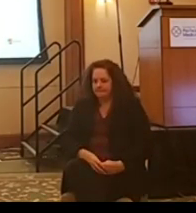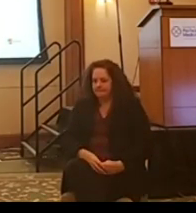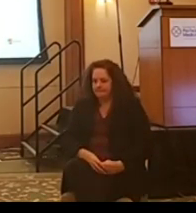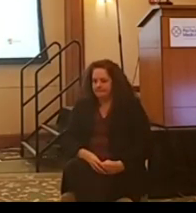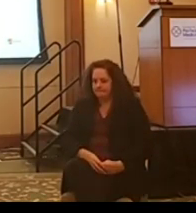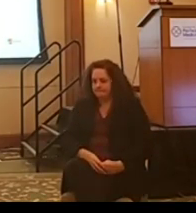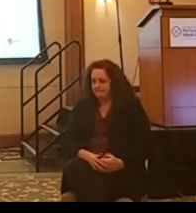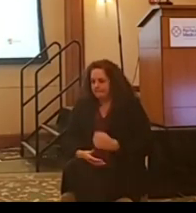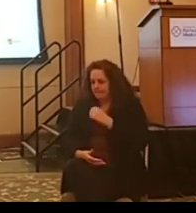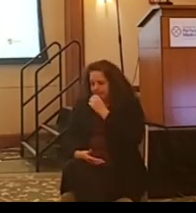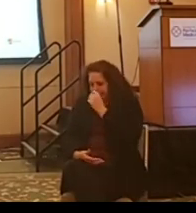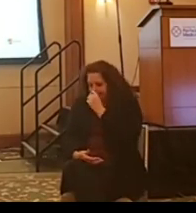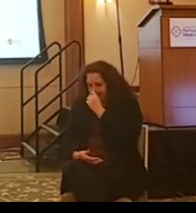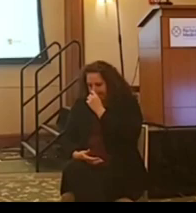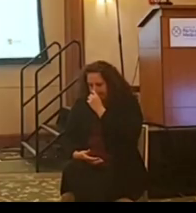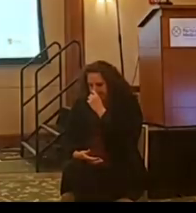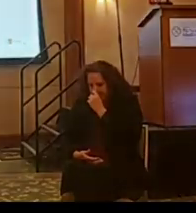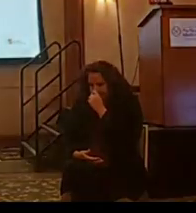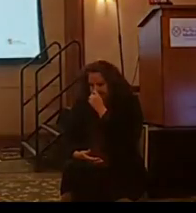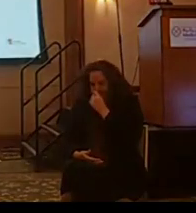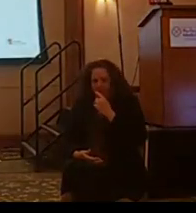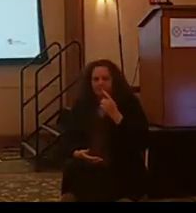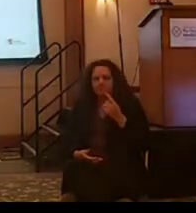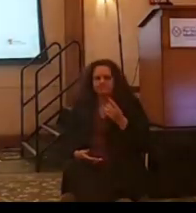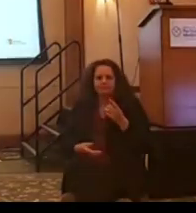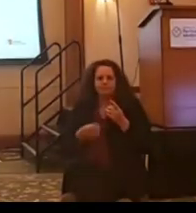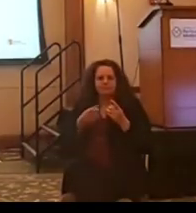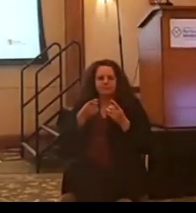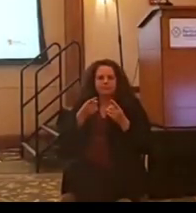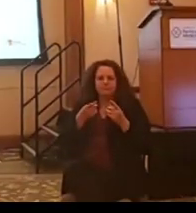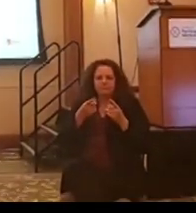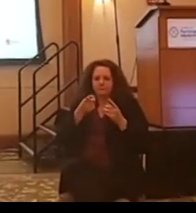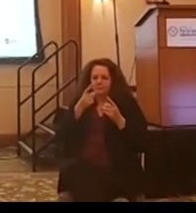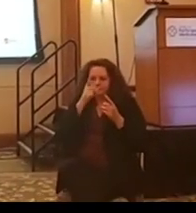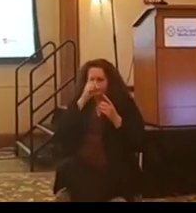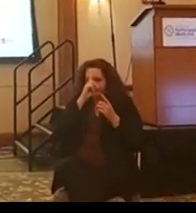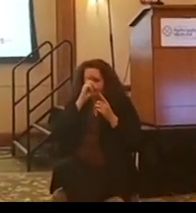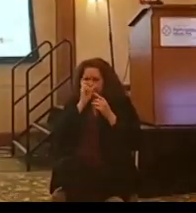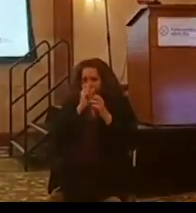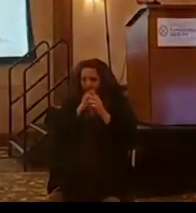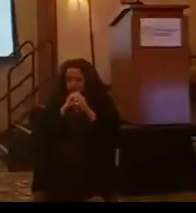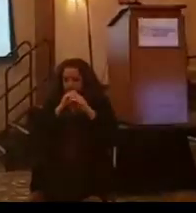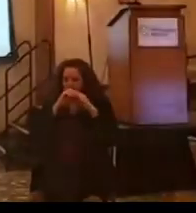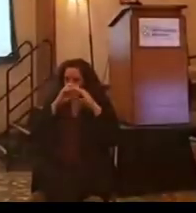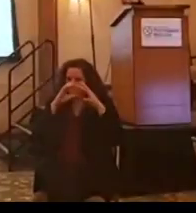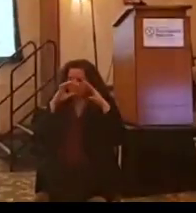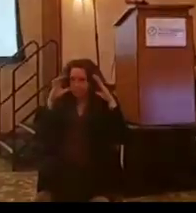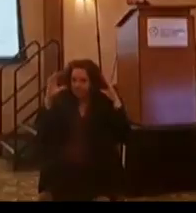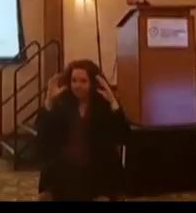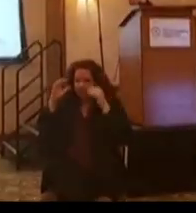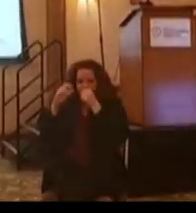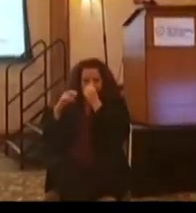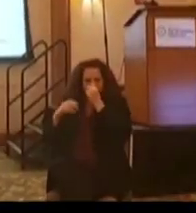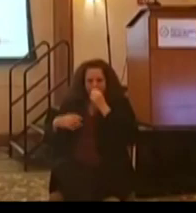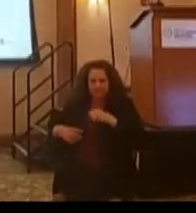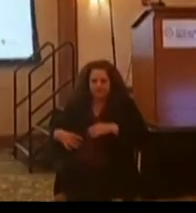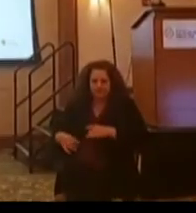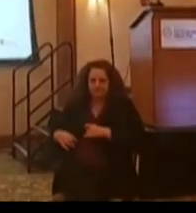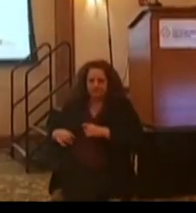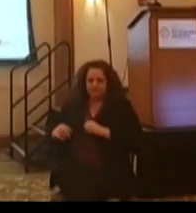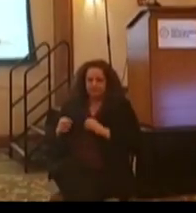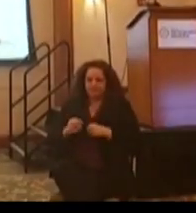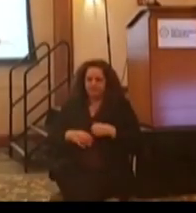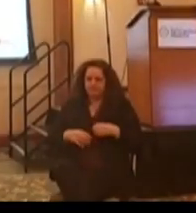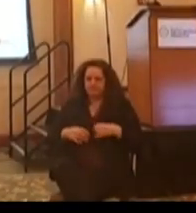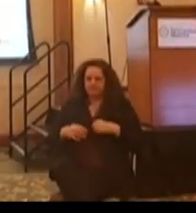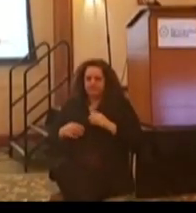So how do we begin? So what does this look like? How does it begin to manifest? So we have unhurried conversations rather than